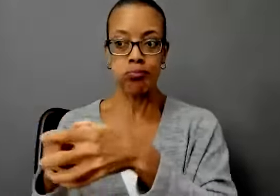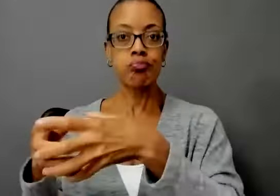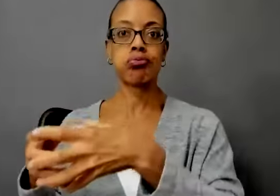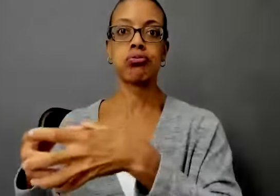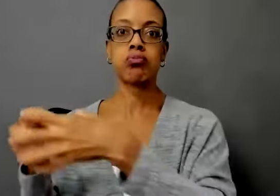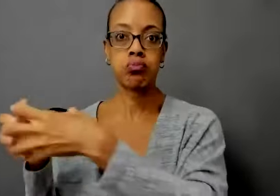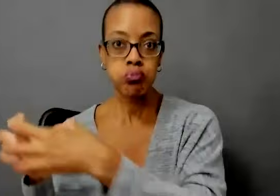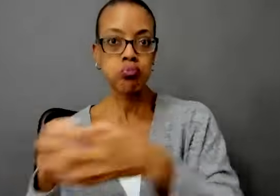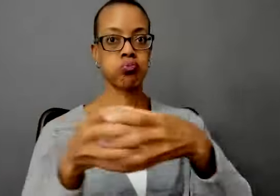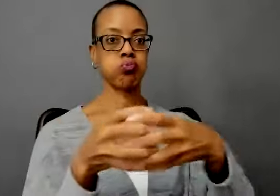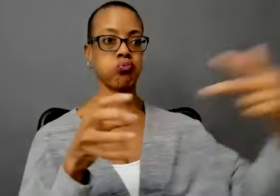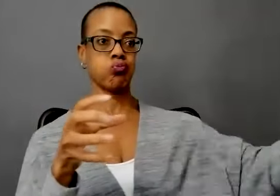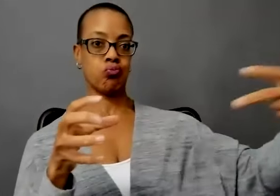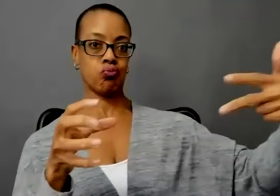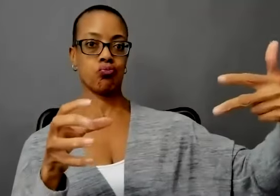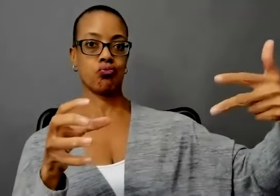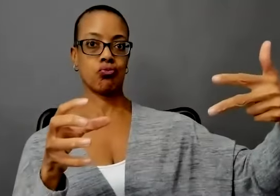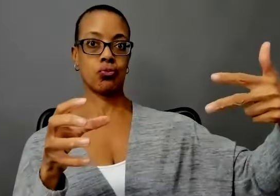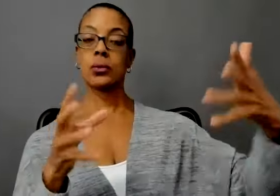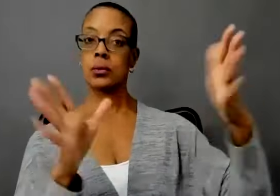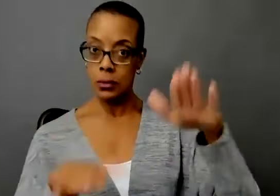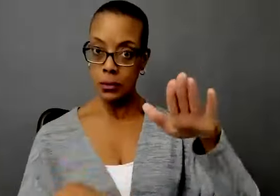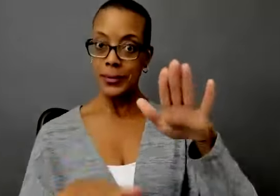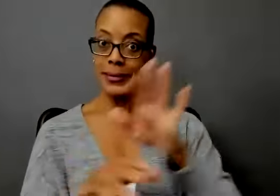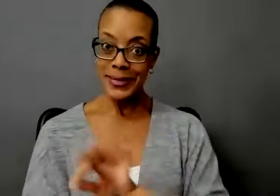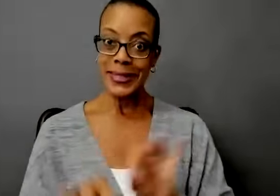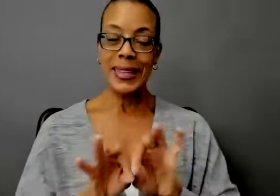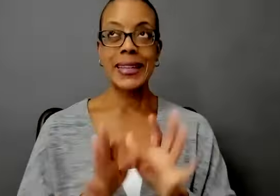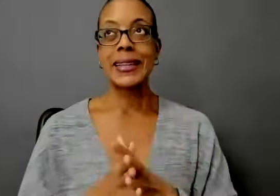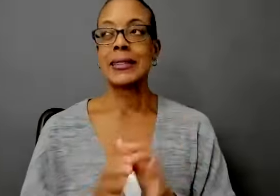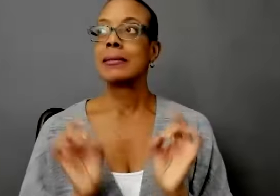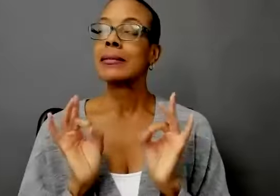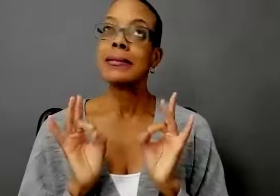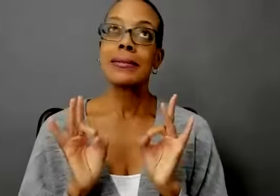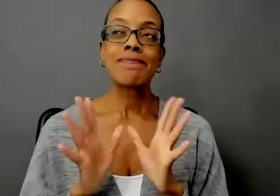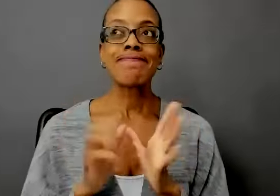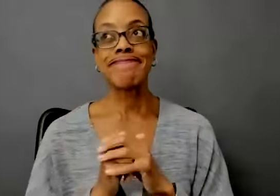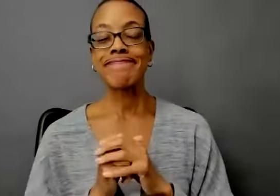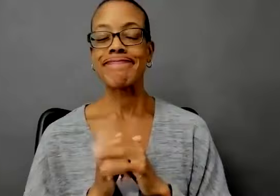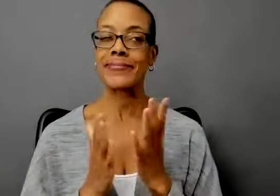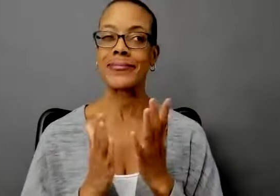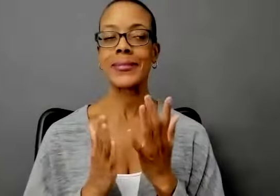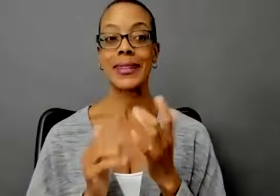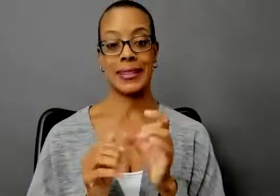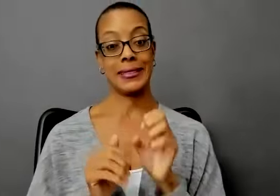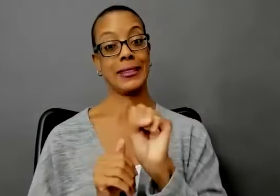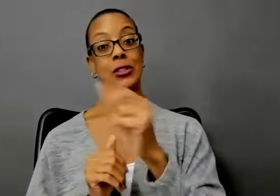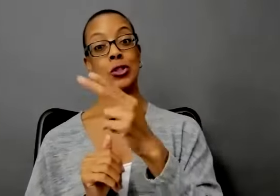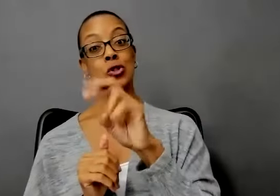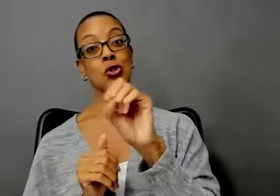to know what I don't want to, I hate using the word shoulds, but some shoulds and shouldn't stays to media.